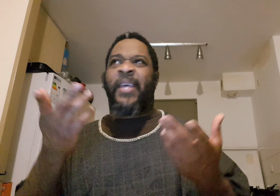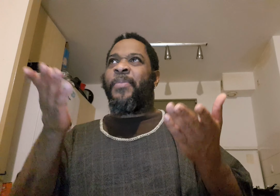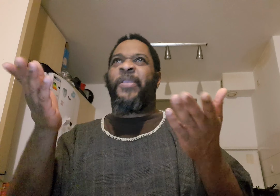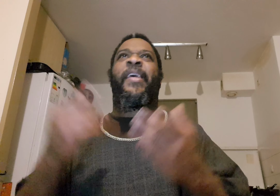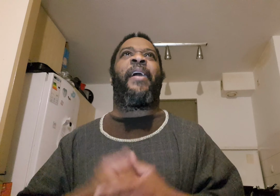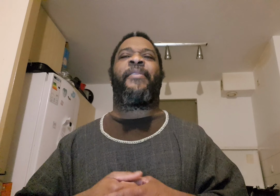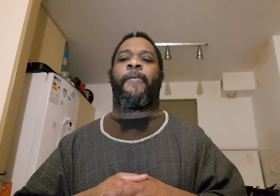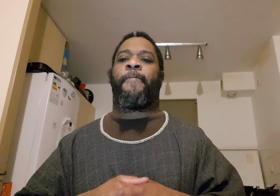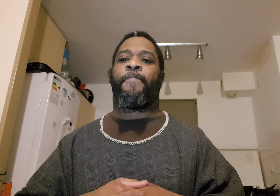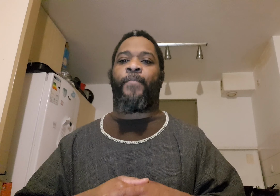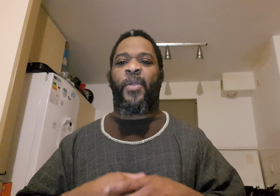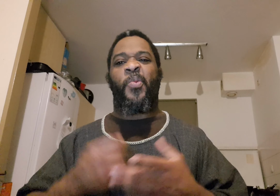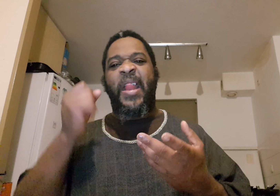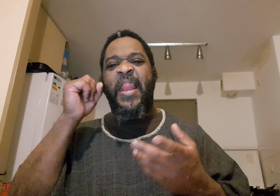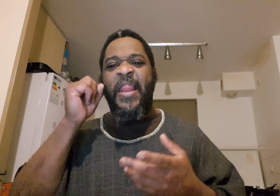we're dealing with that.